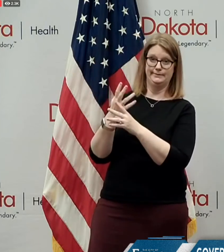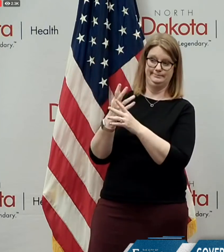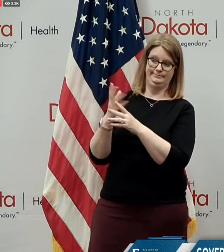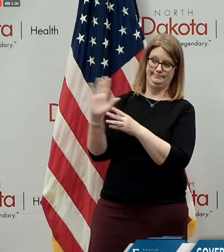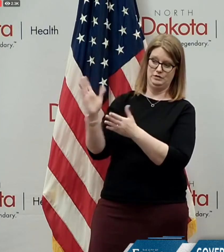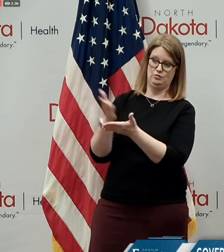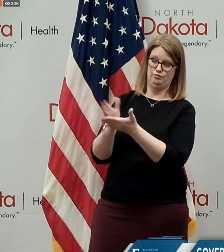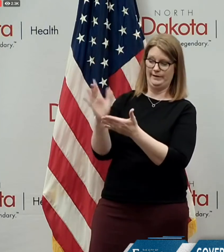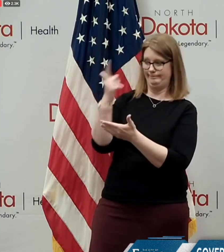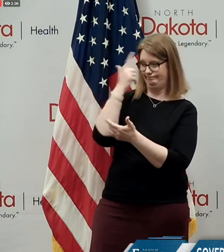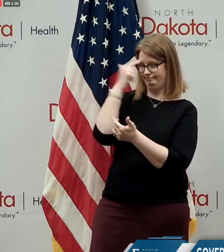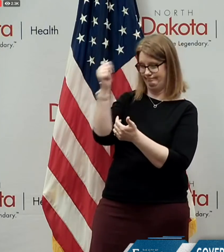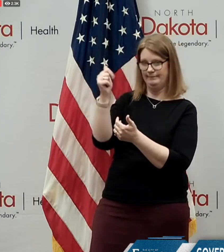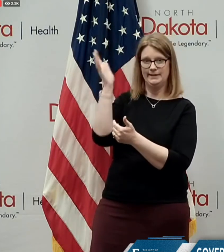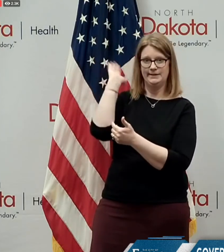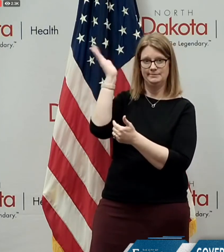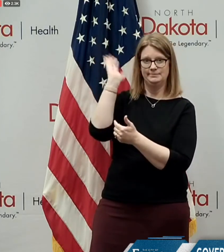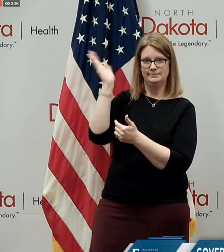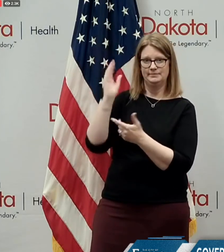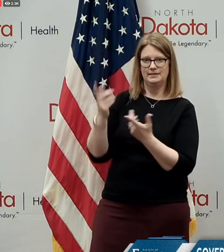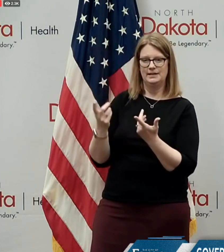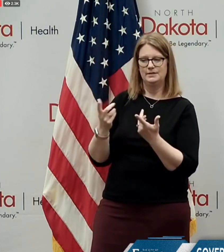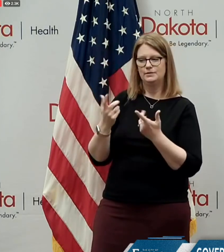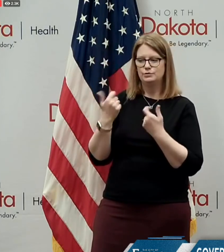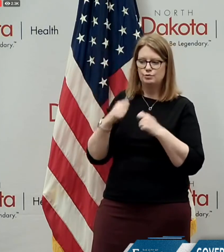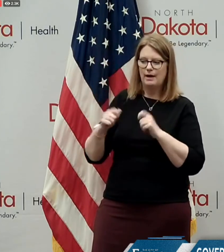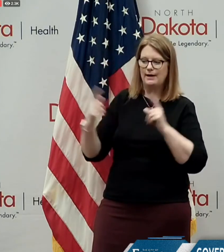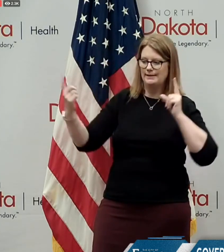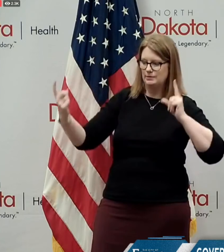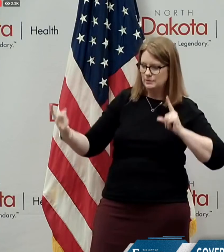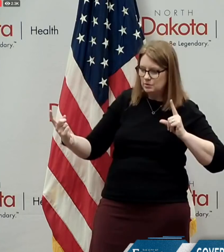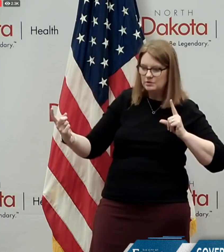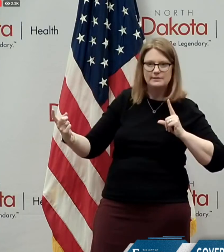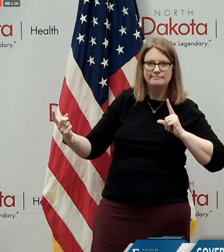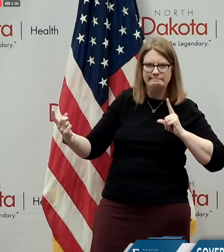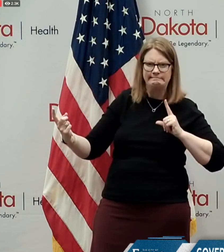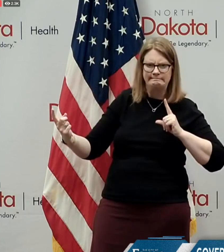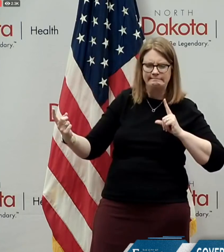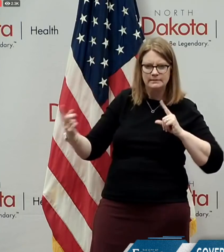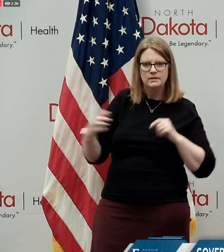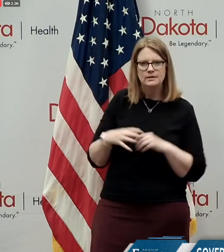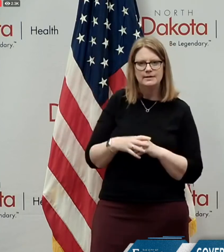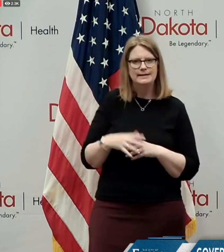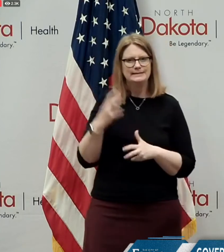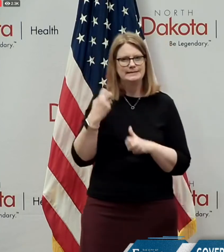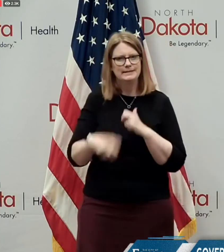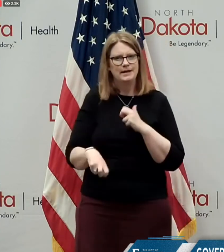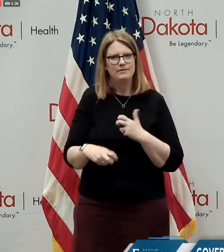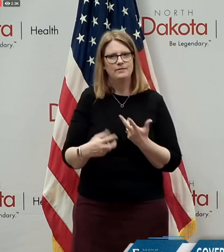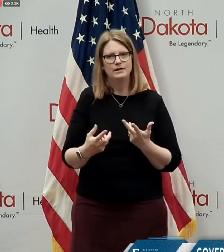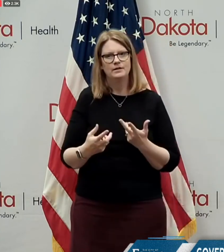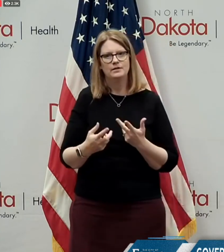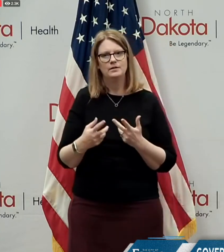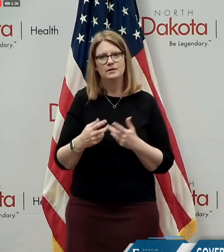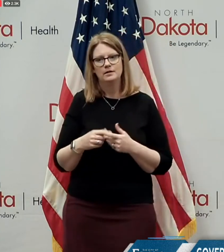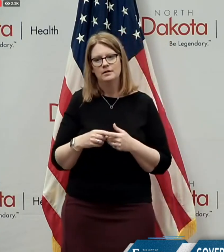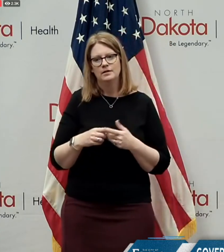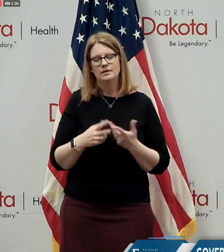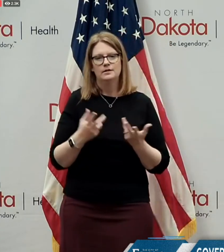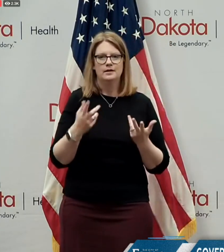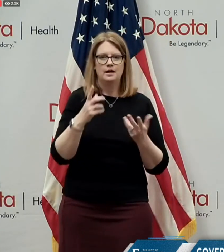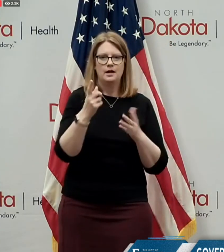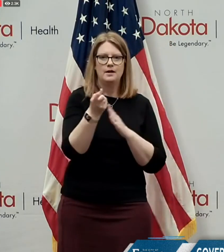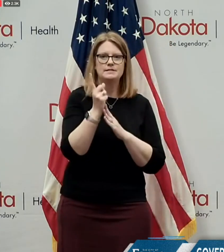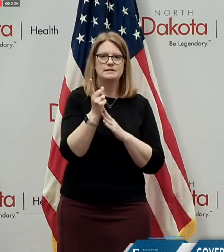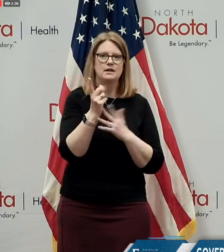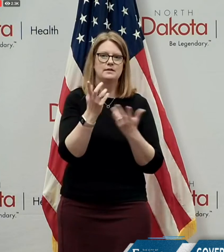but please do it with some social distancing. That's kind of hard when you've got when it goes from works better in a peaceful protest than when it turns